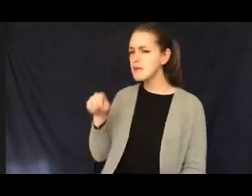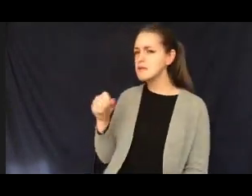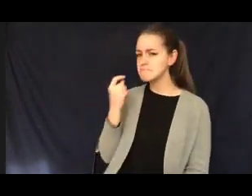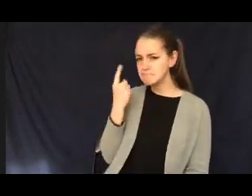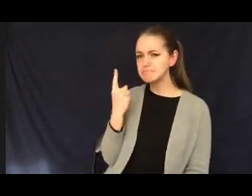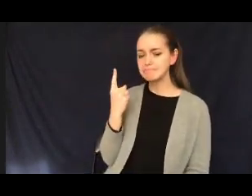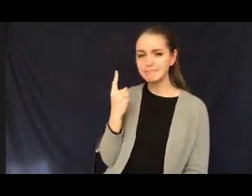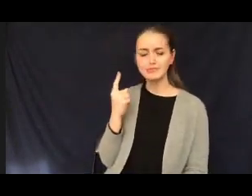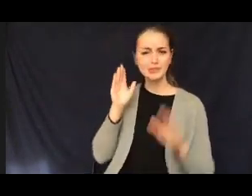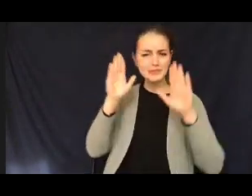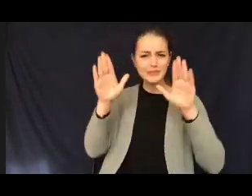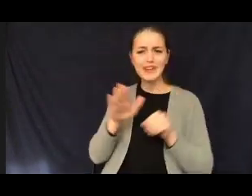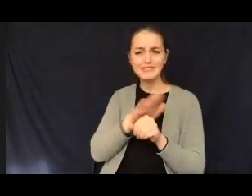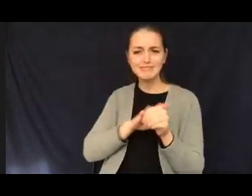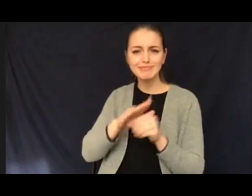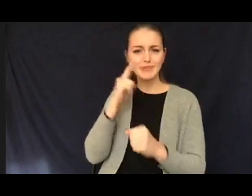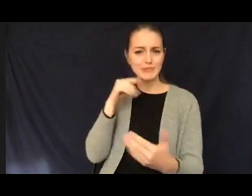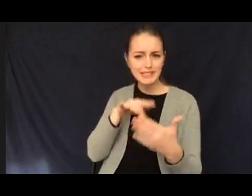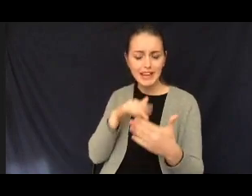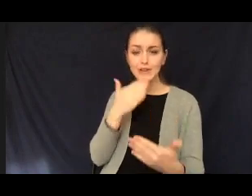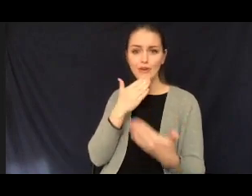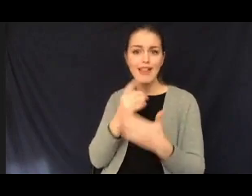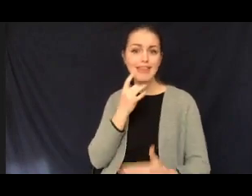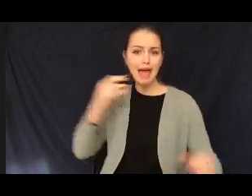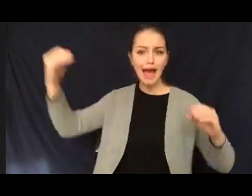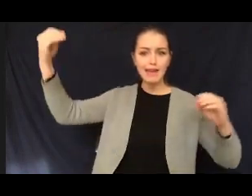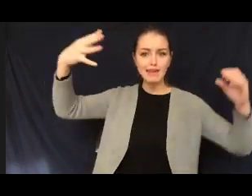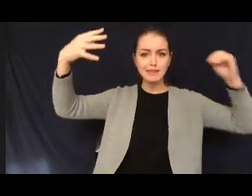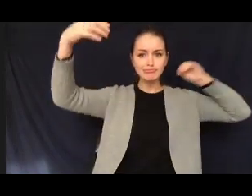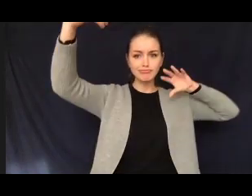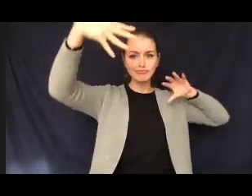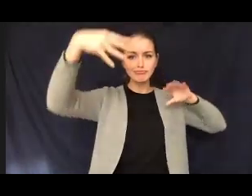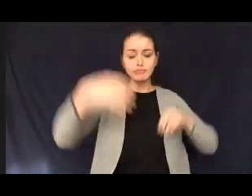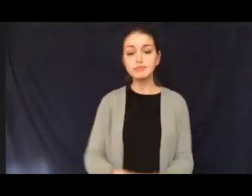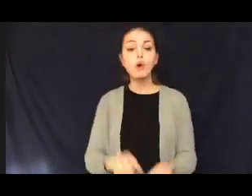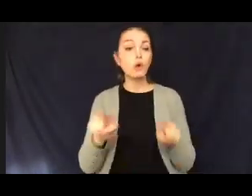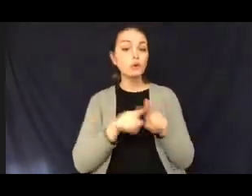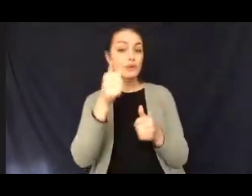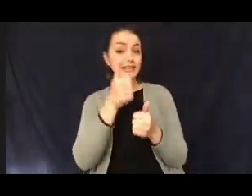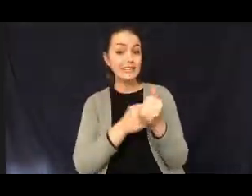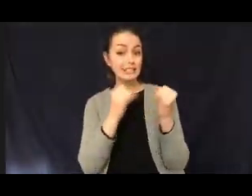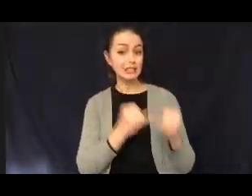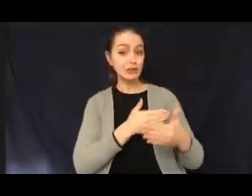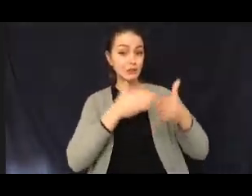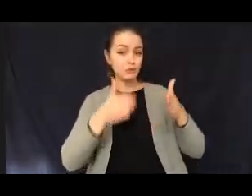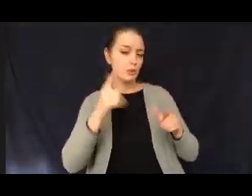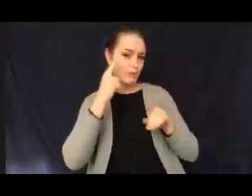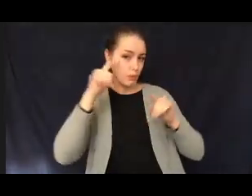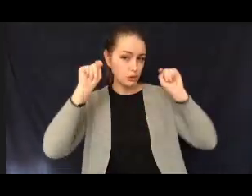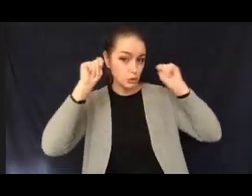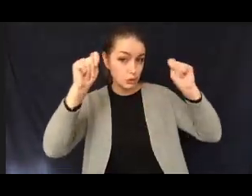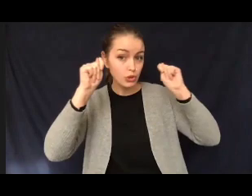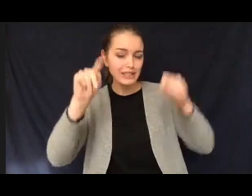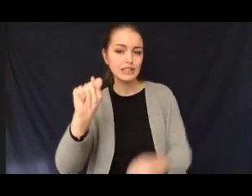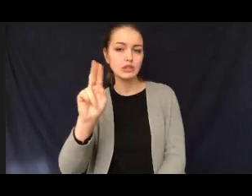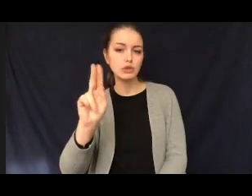Wow, these are great spaces to study. Nice lights. Now, also, each individual room, tutor room, has an etching,